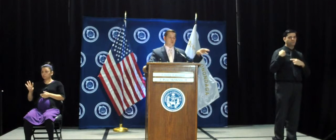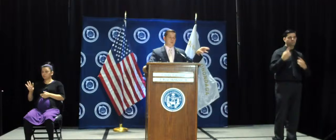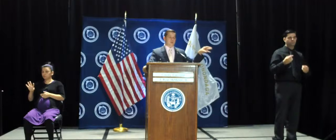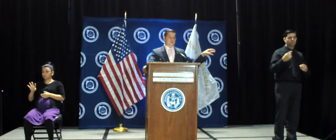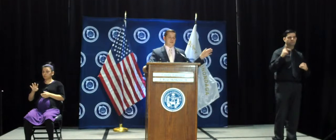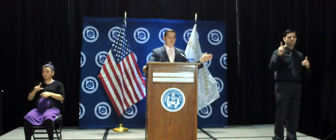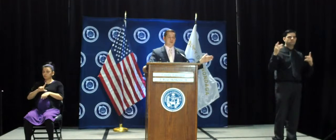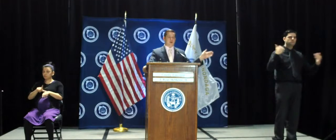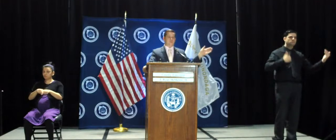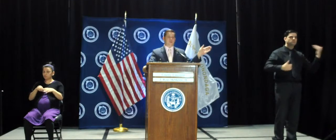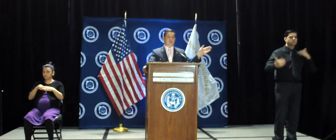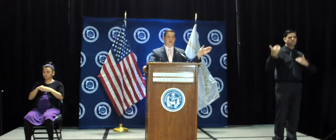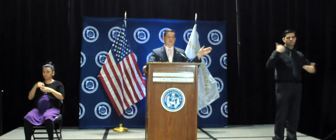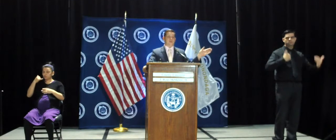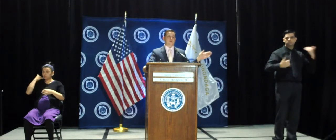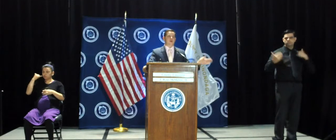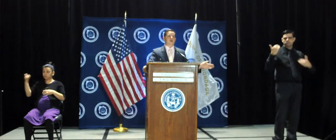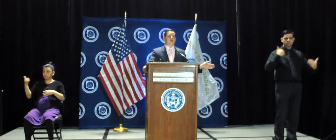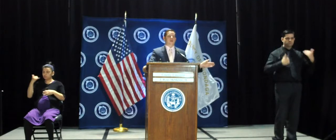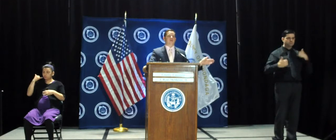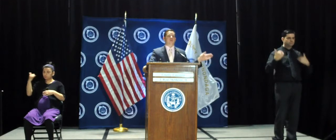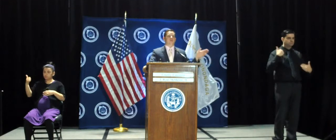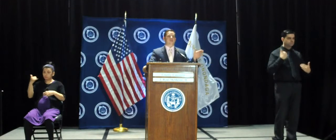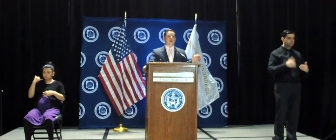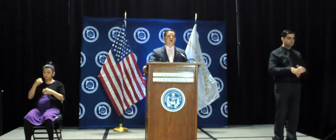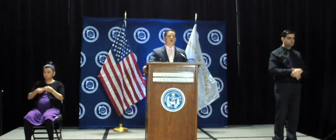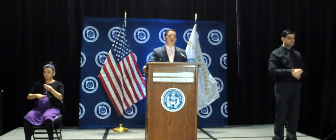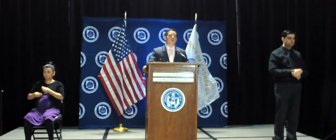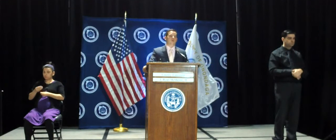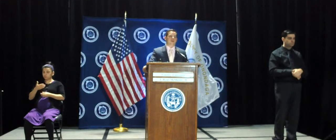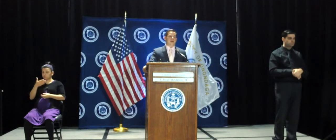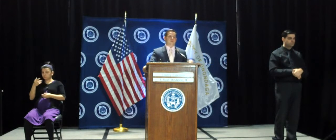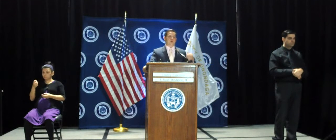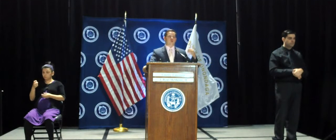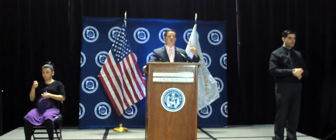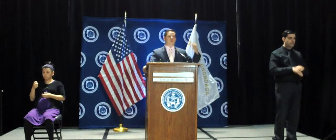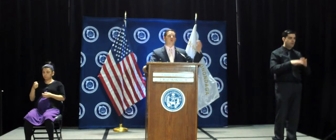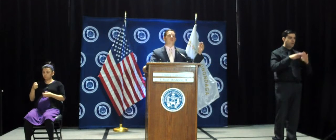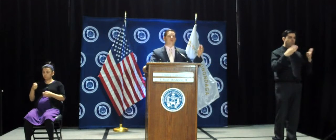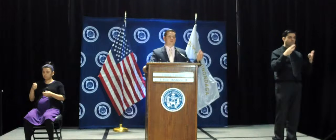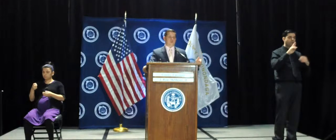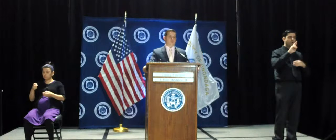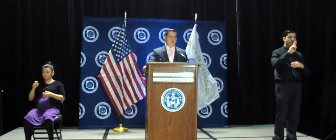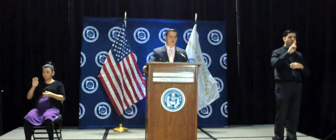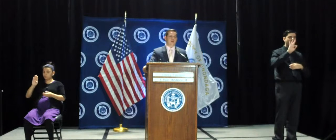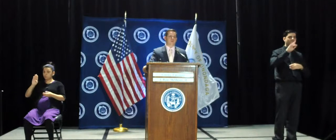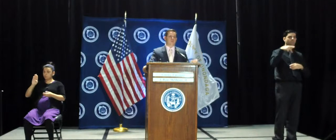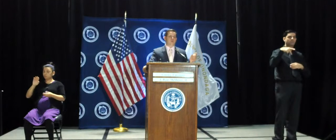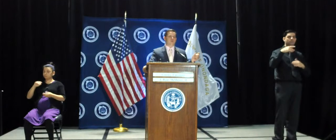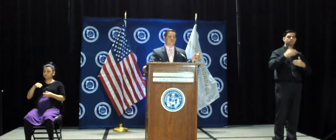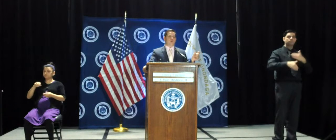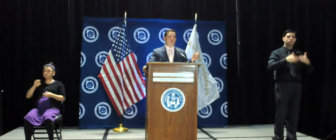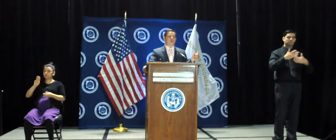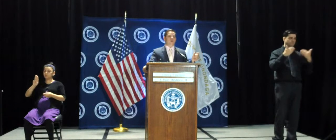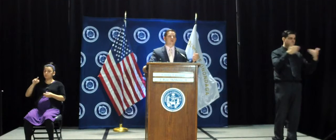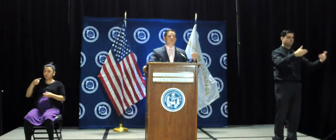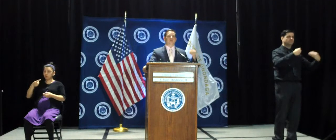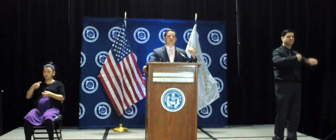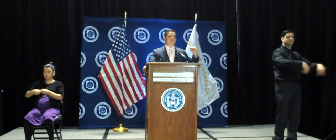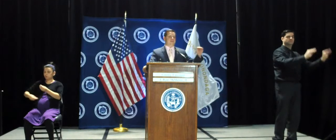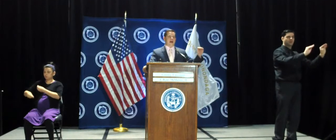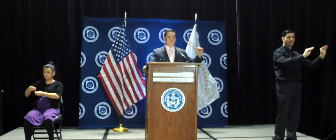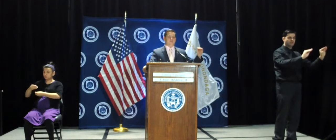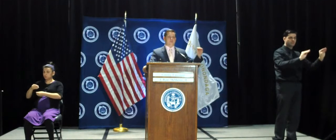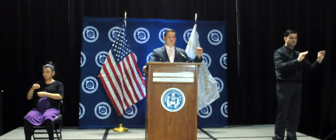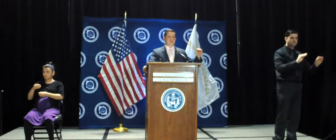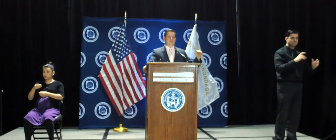By doing this and having the RFP process, and then through a sale, the taxpayers will recoup some of this money. But moving forward, the